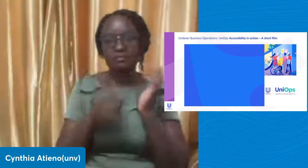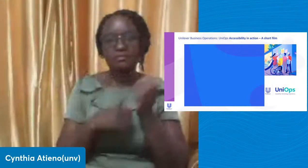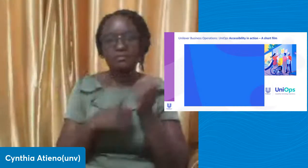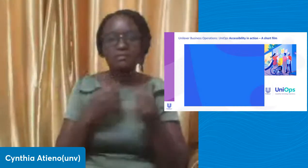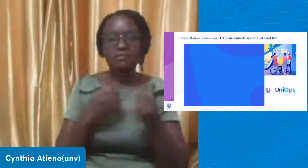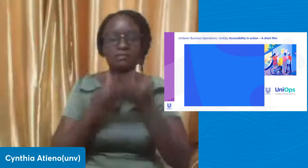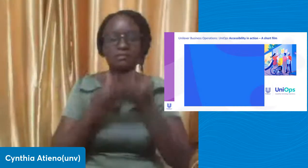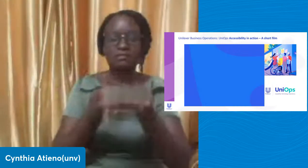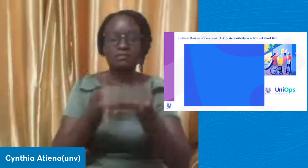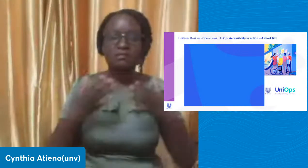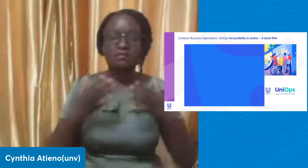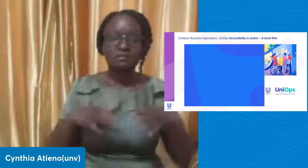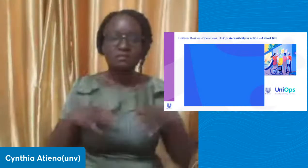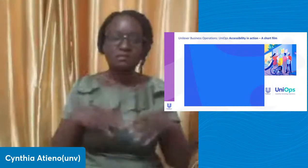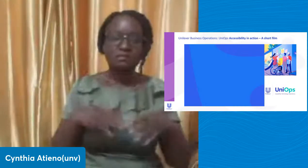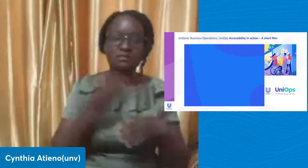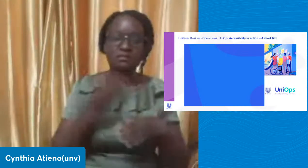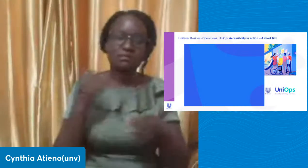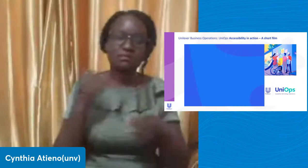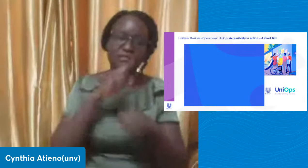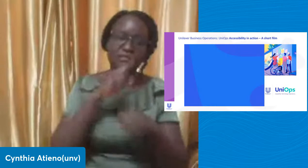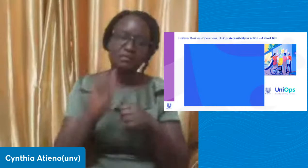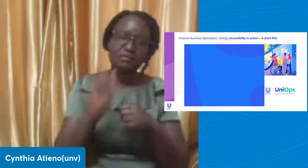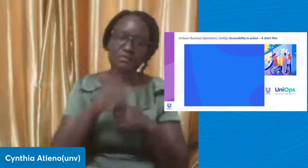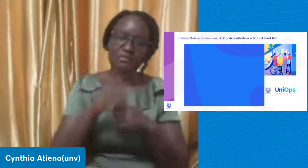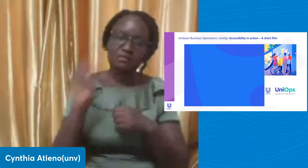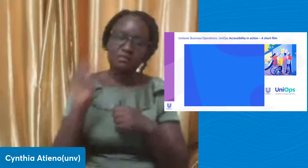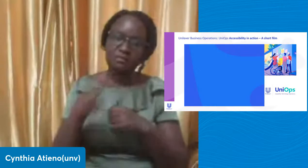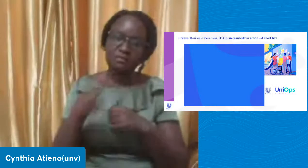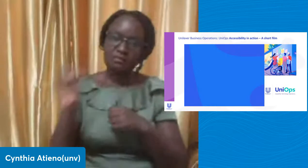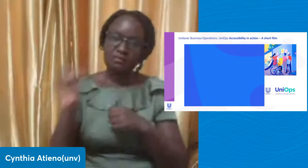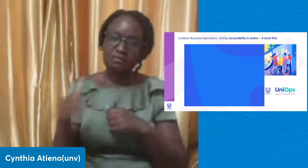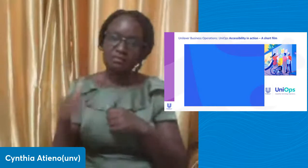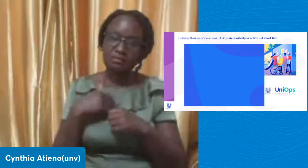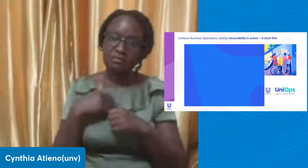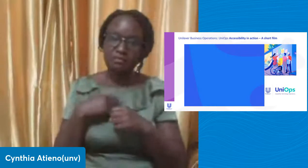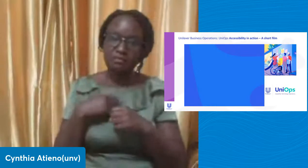you were wondering. Can you please play the video?